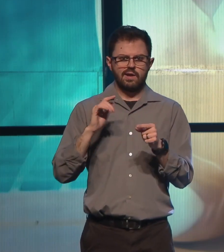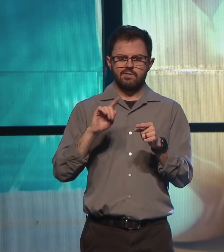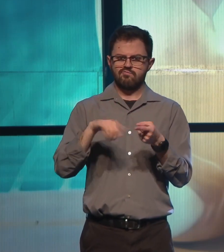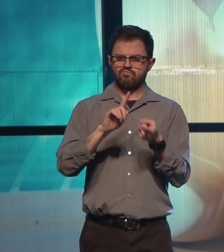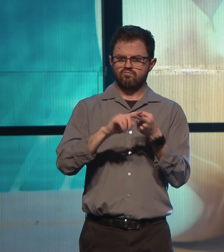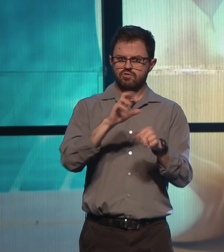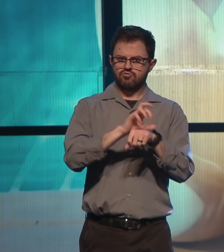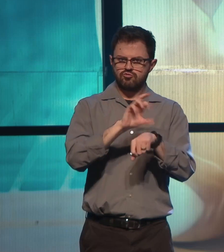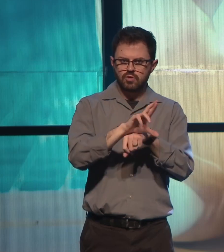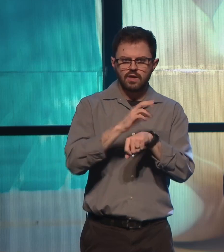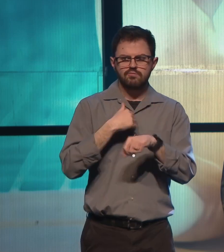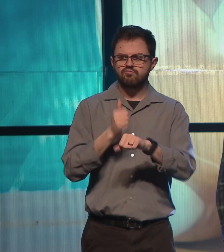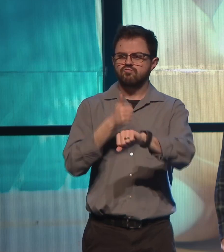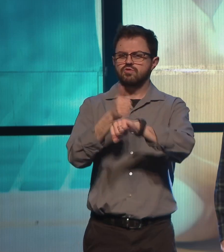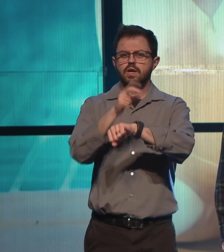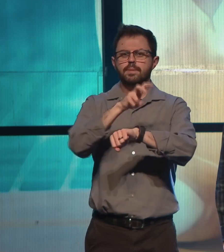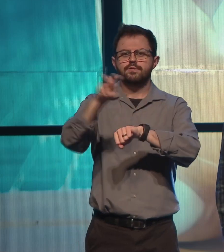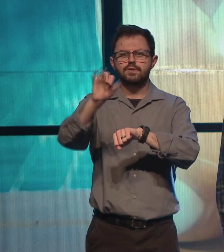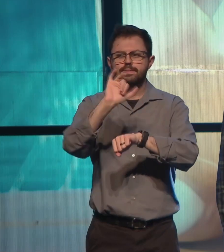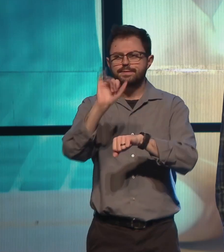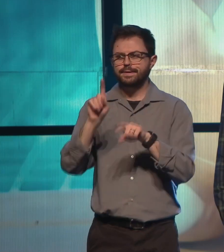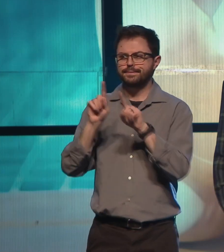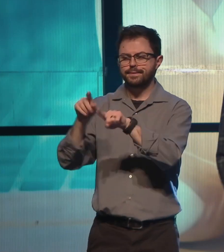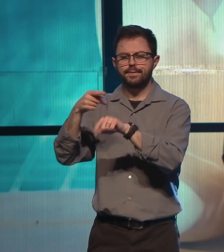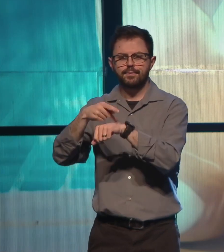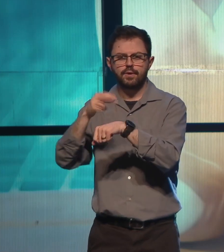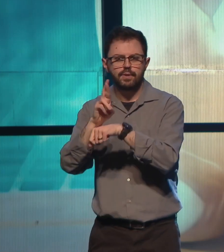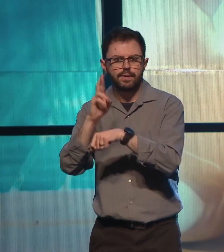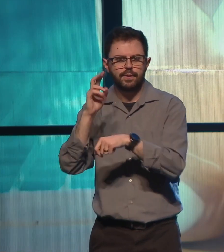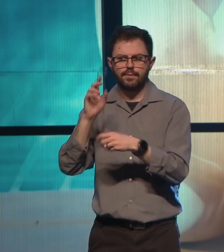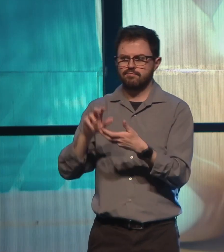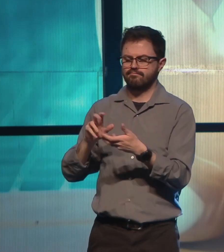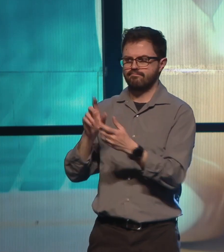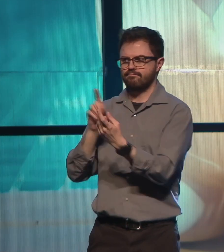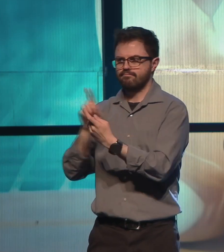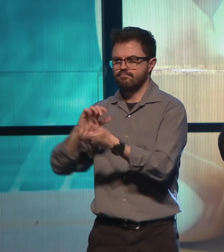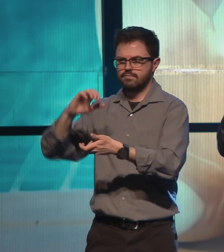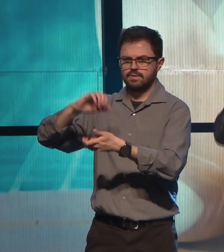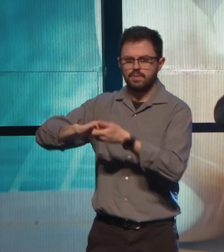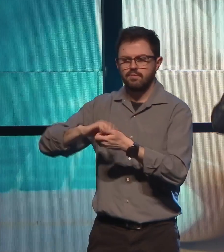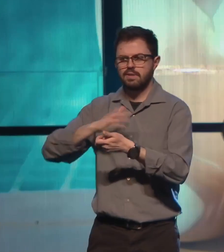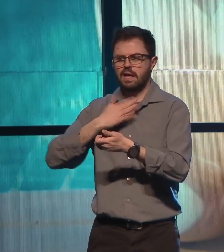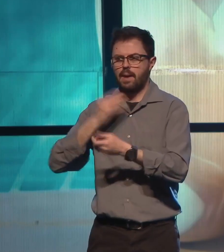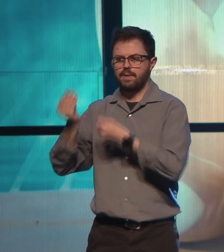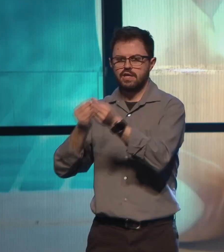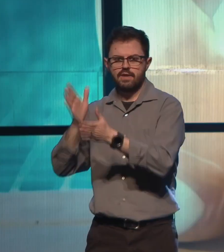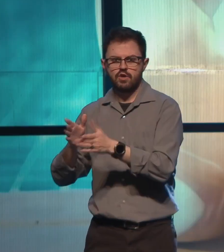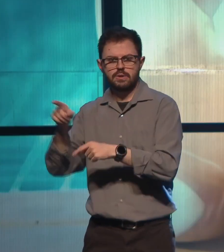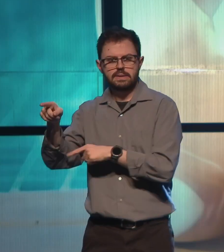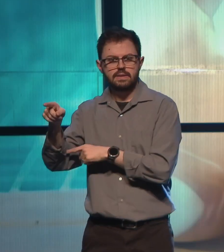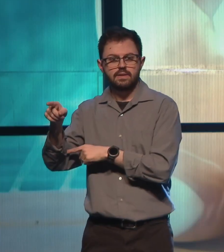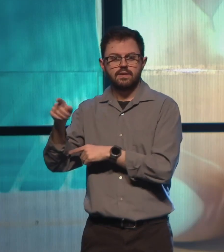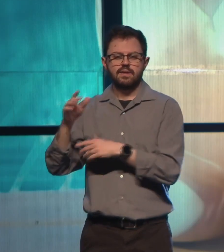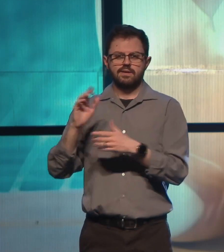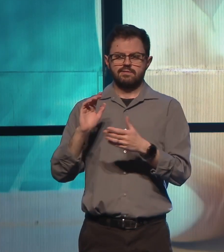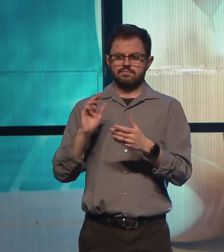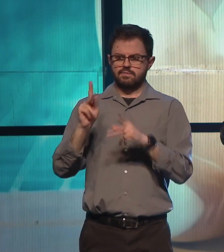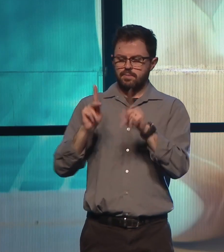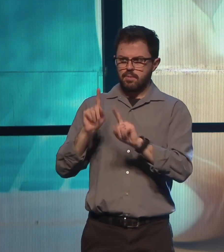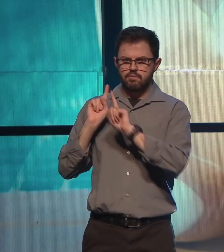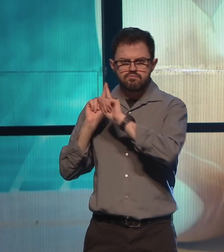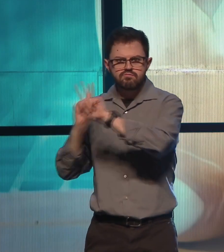experience places like the Happy Givers in Puerto Rico, right? A lot of people go and their perspective changes because